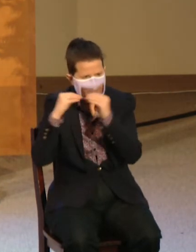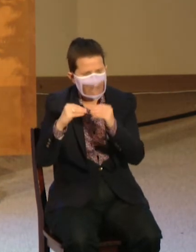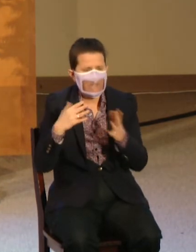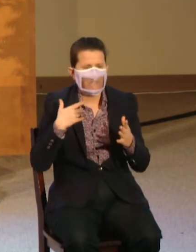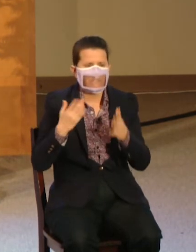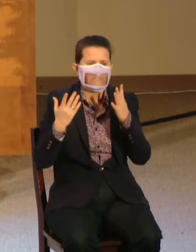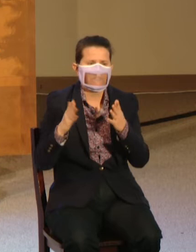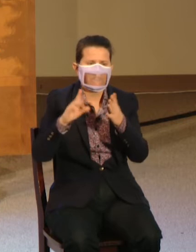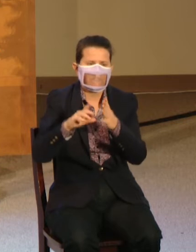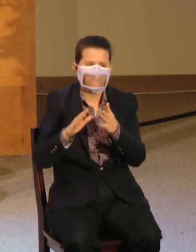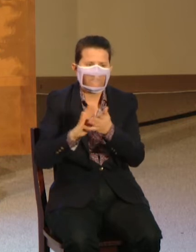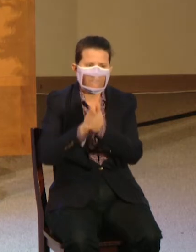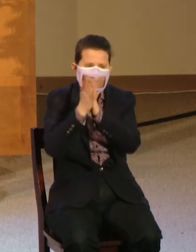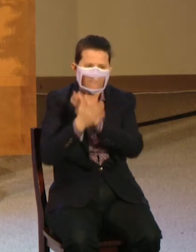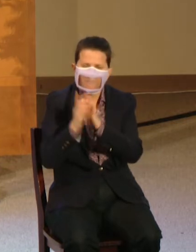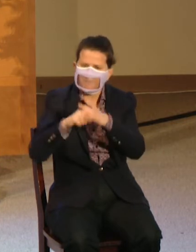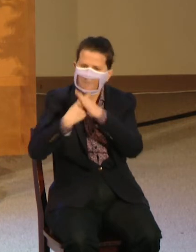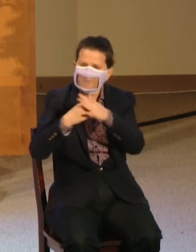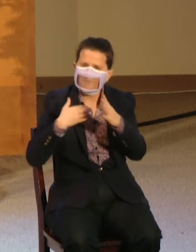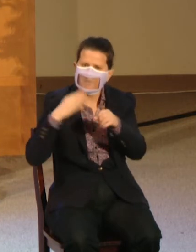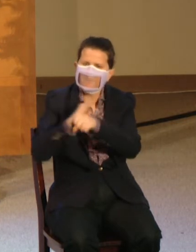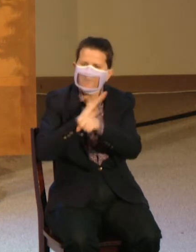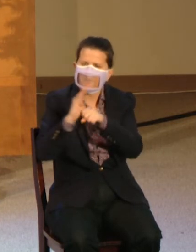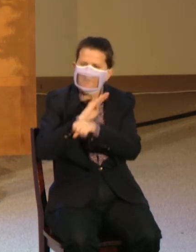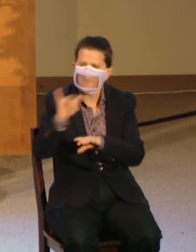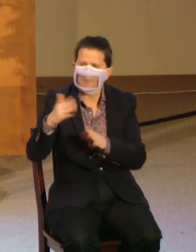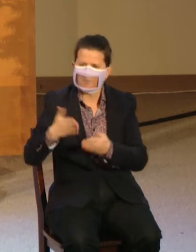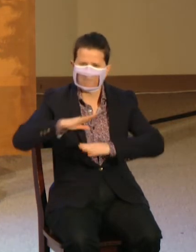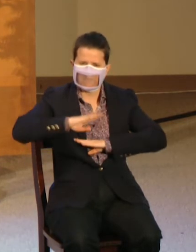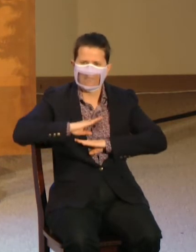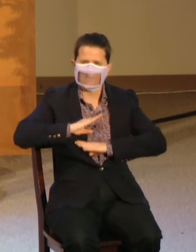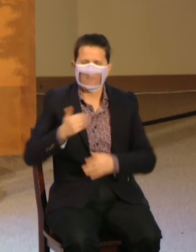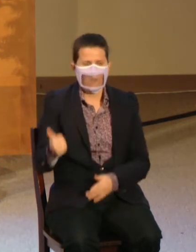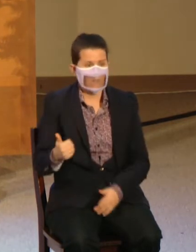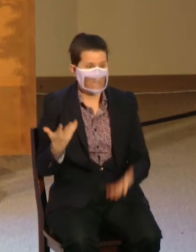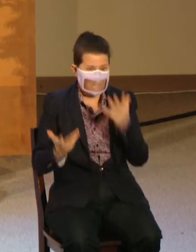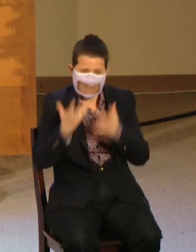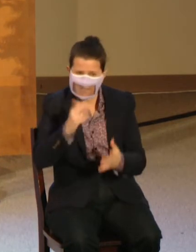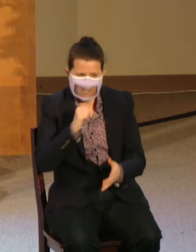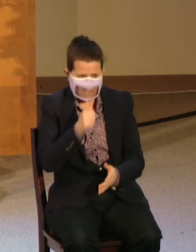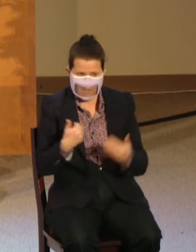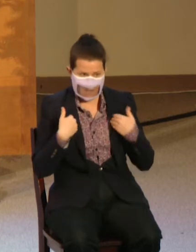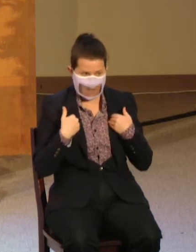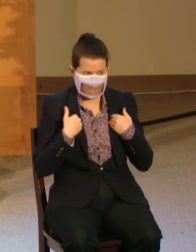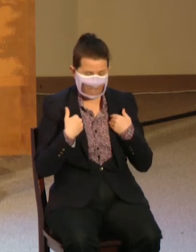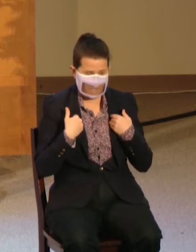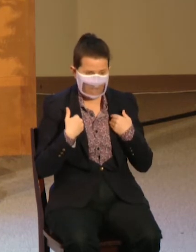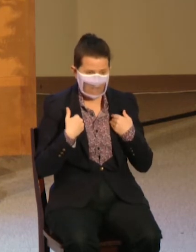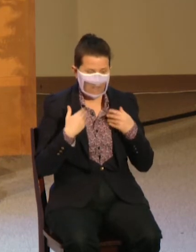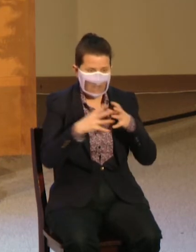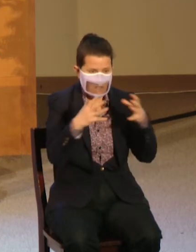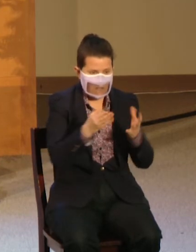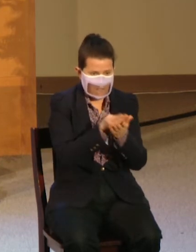soul. Now, at the end of that year, she might not have had as much money as the second woman who had invested her